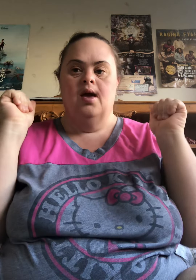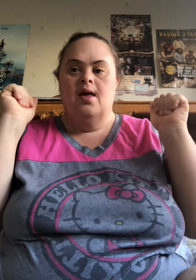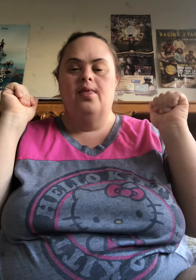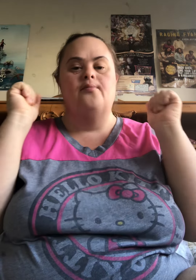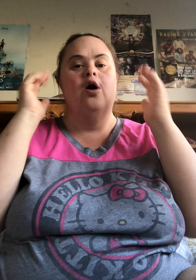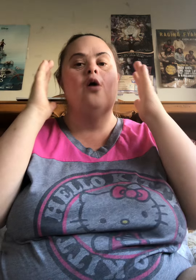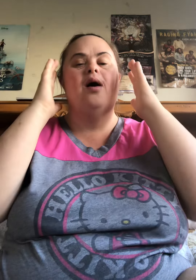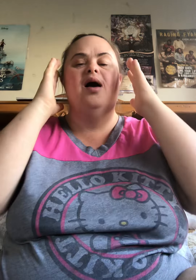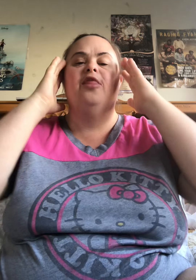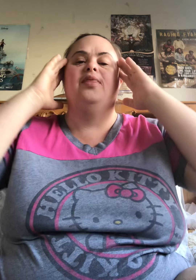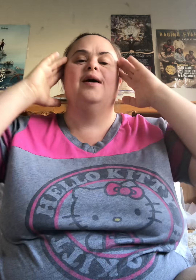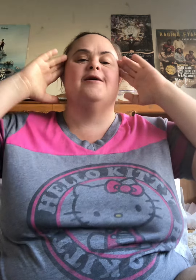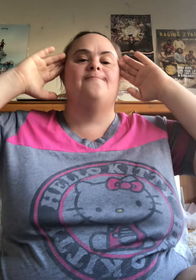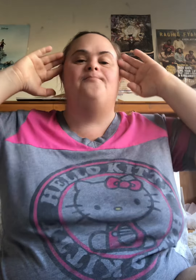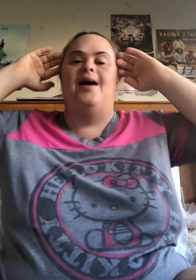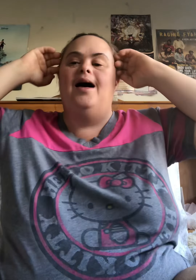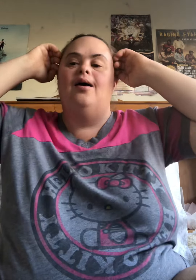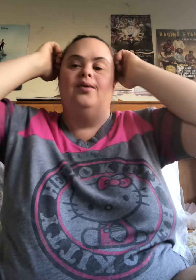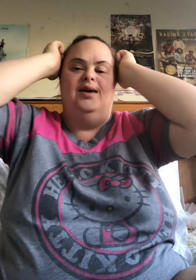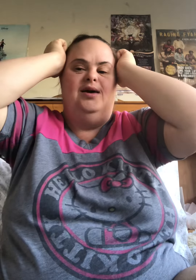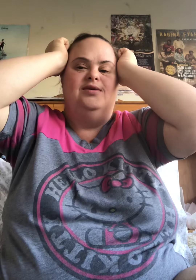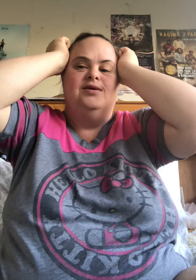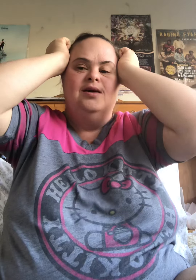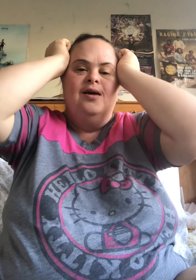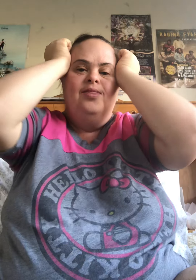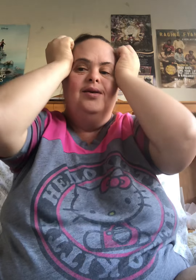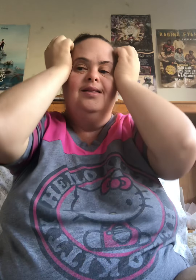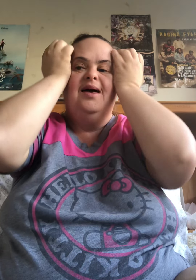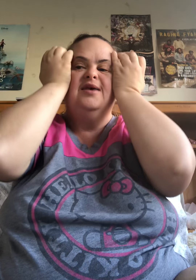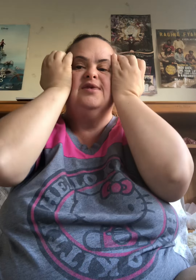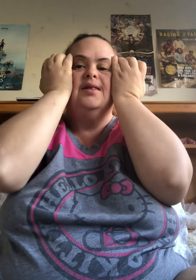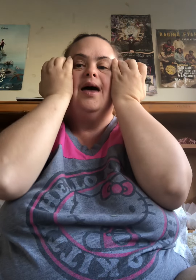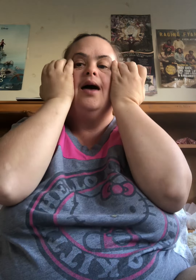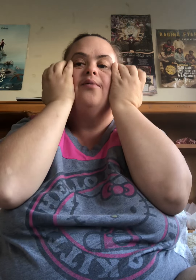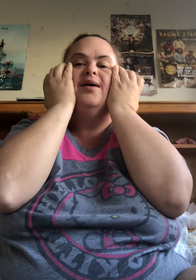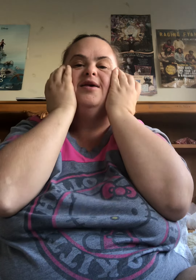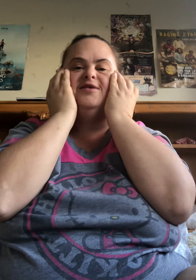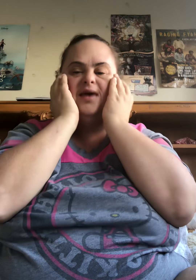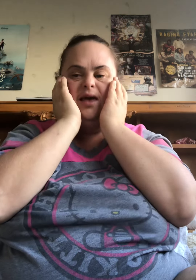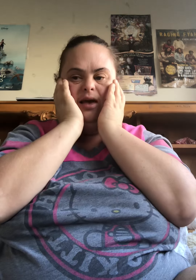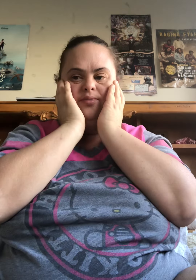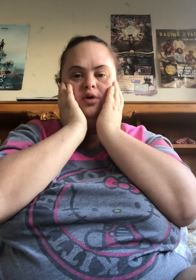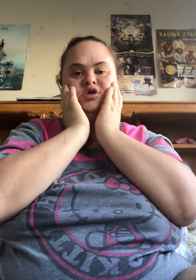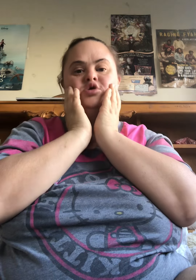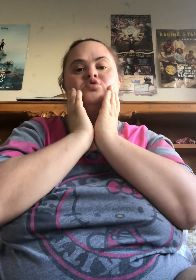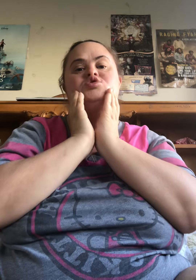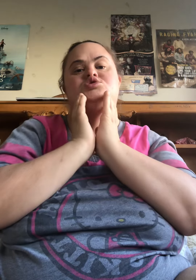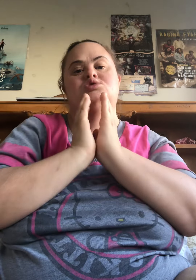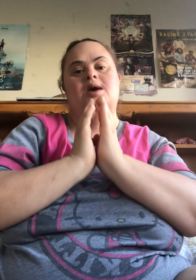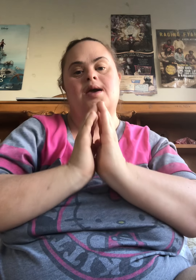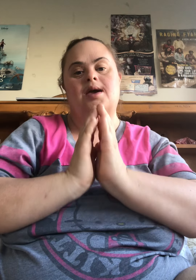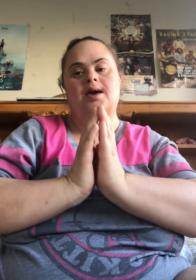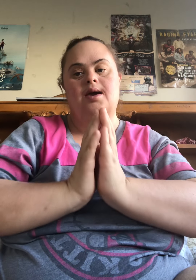The more I think about it, the less that I was able to